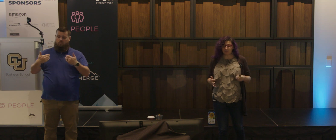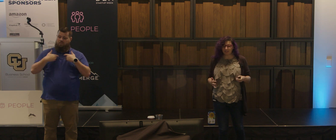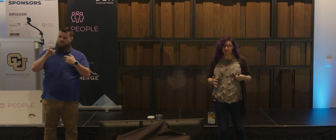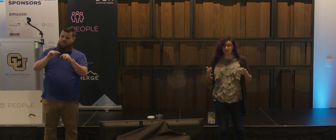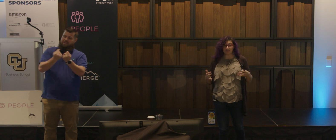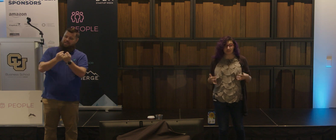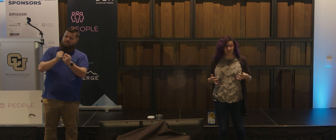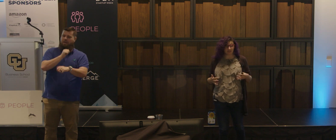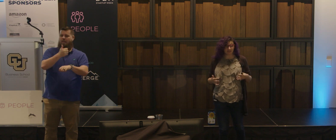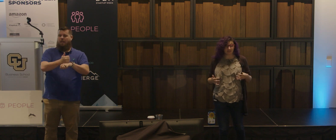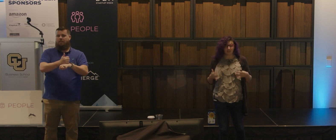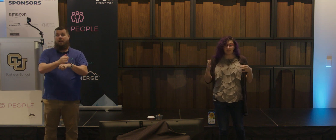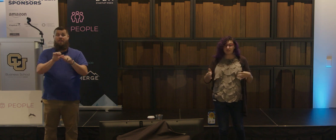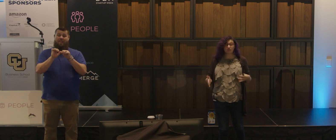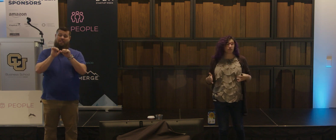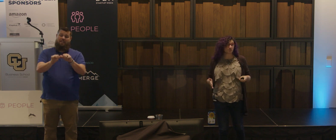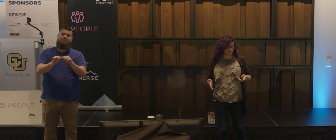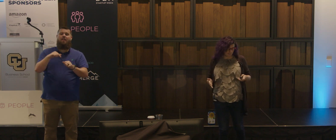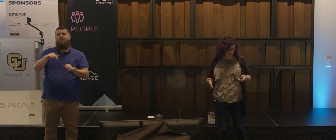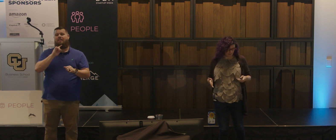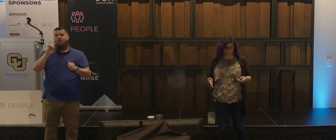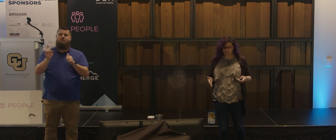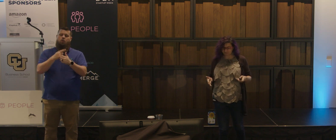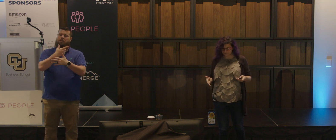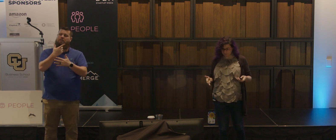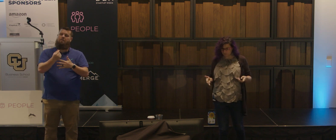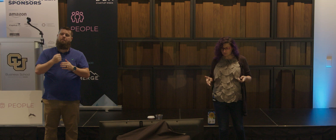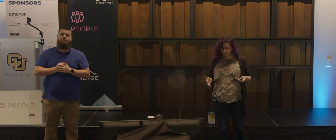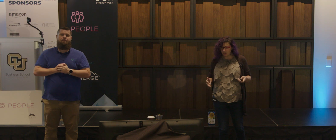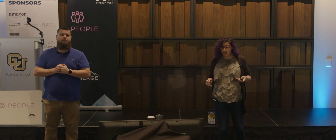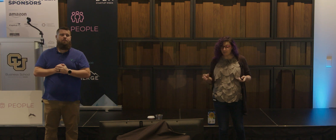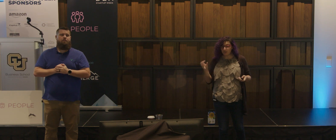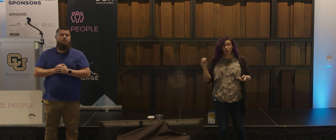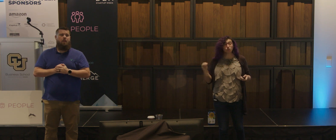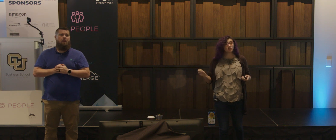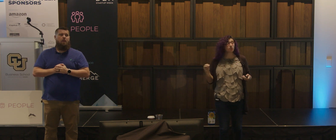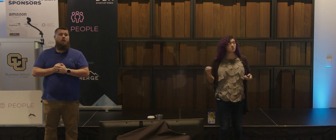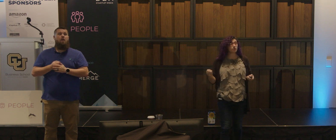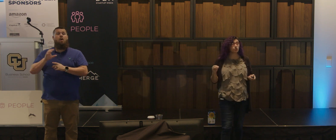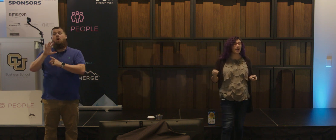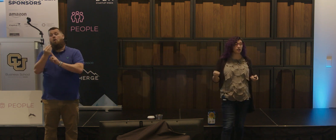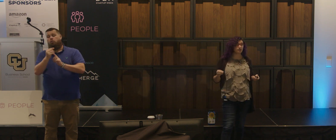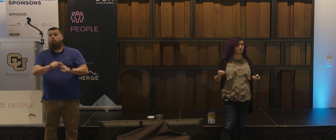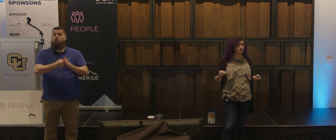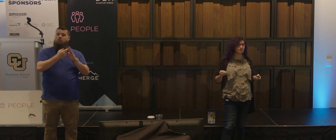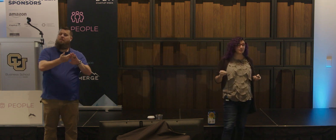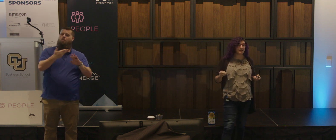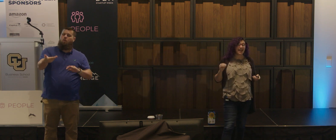that team in place that stays, this is the first step in that. Culture starts before you